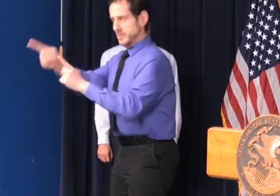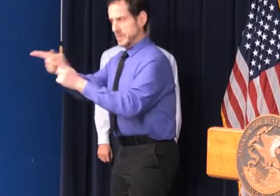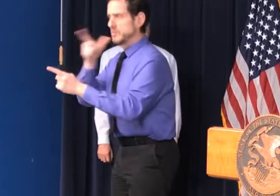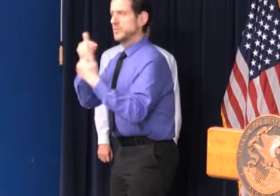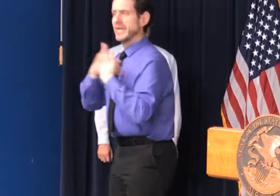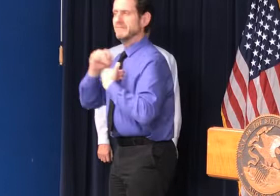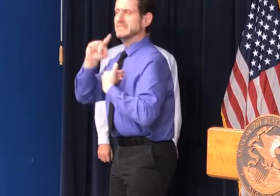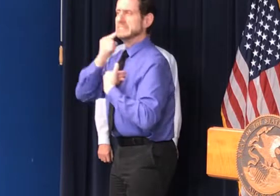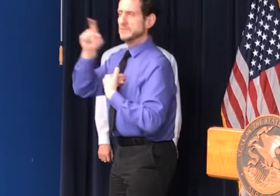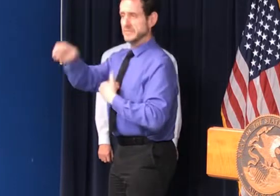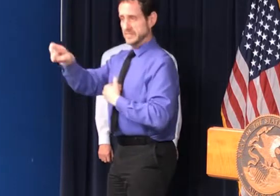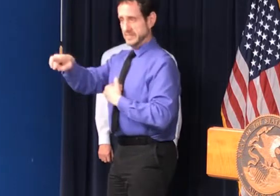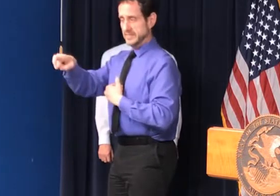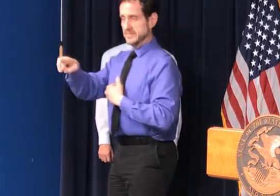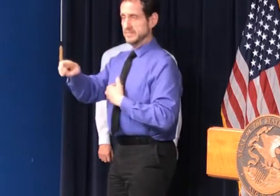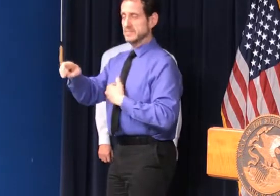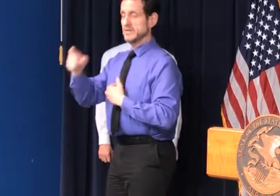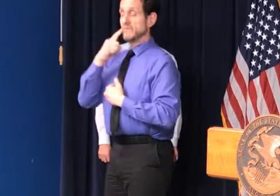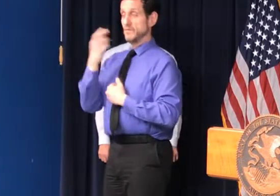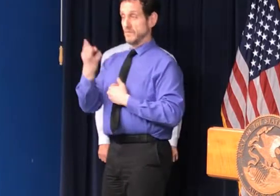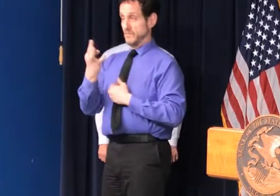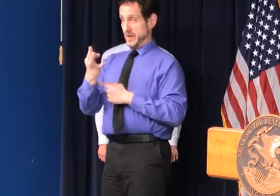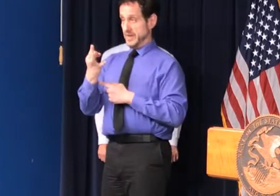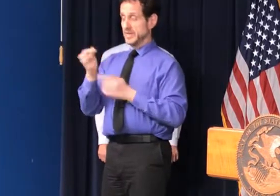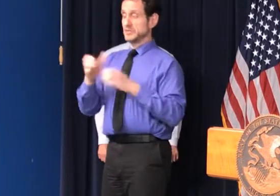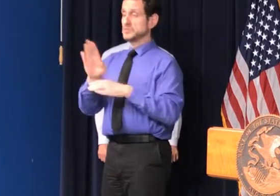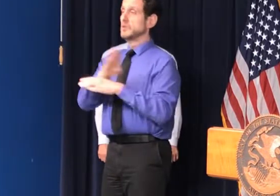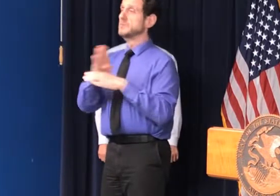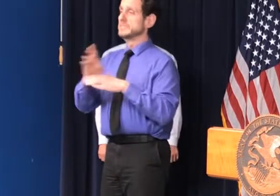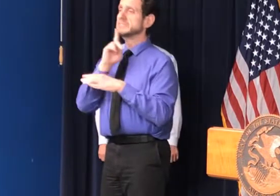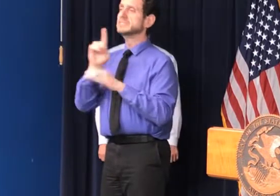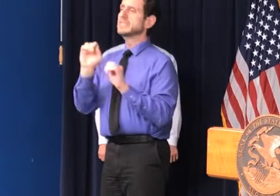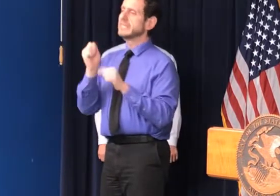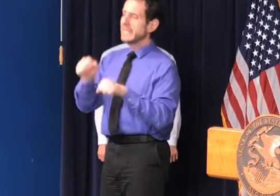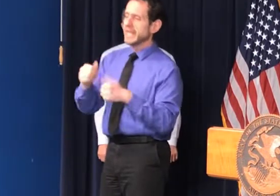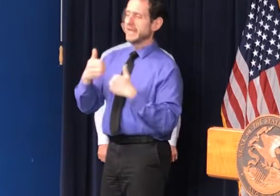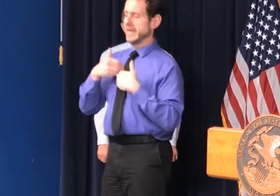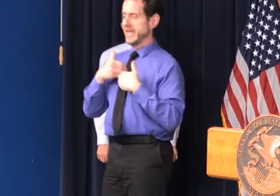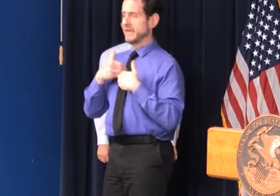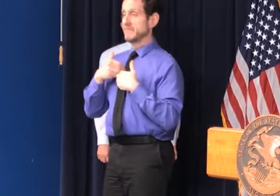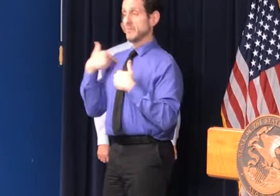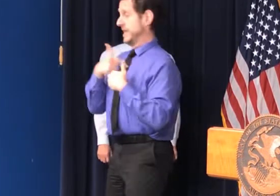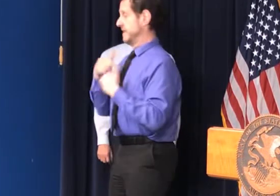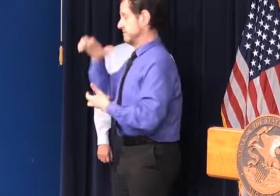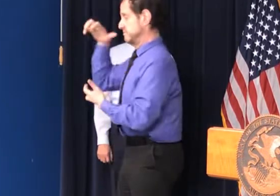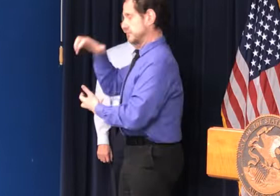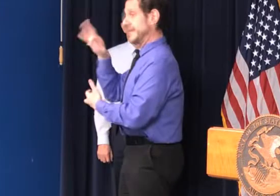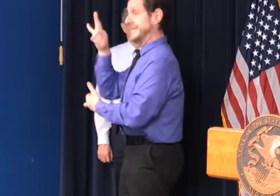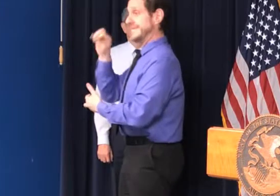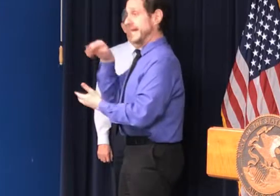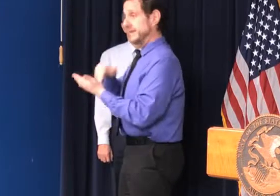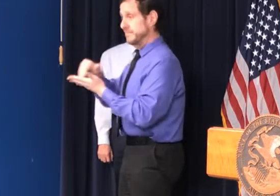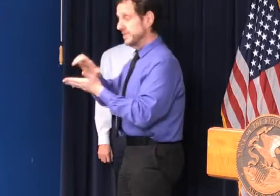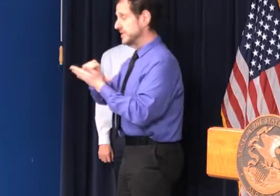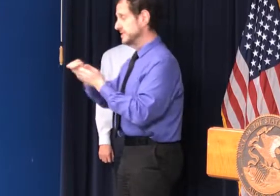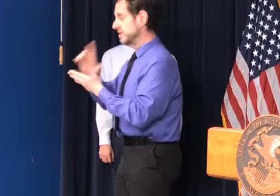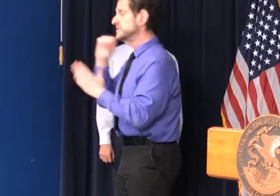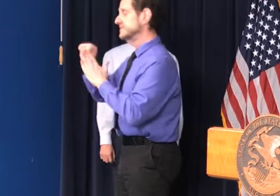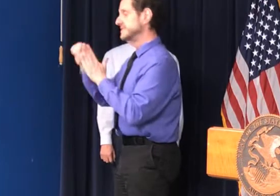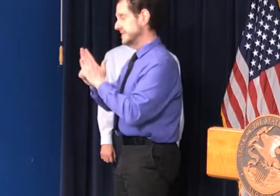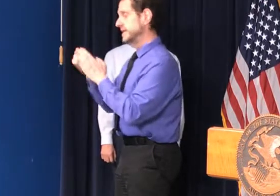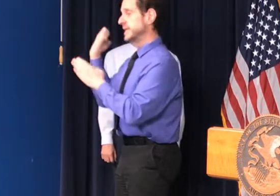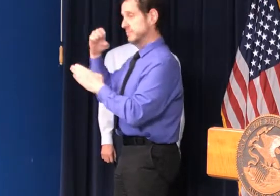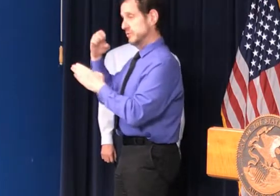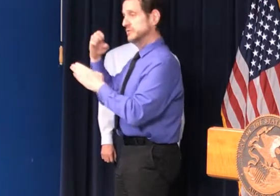By Friday, our small businesses will be eligible for a share of $90 million in state emergency